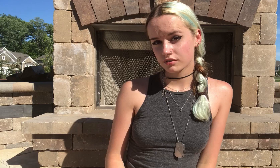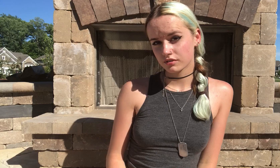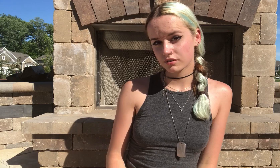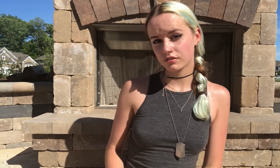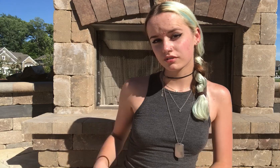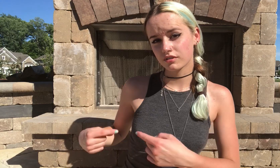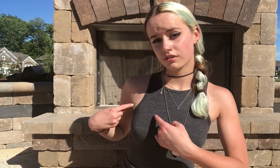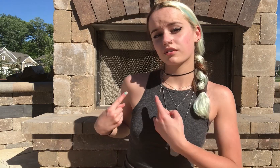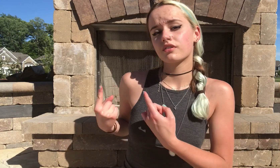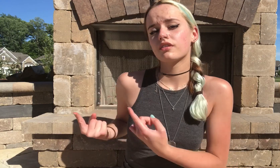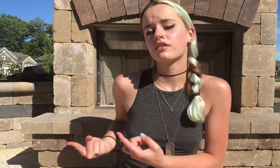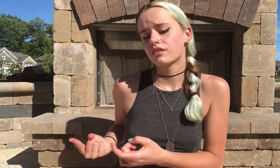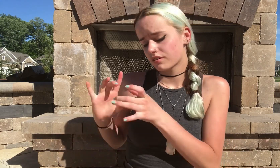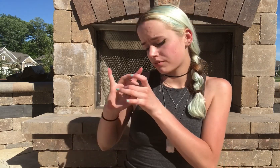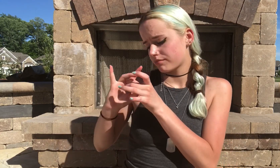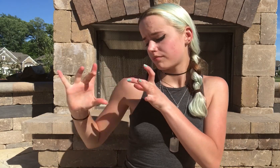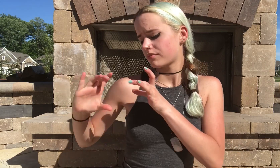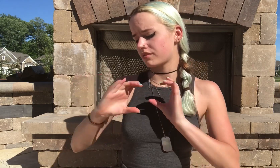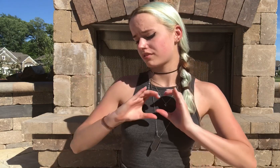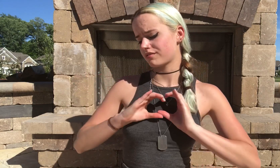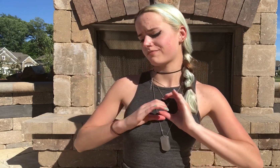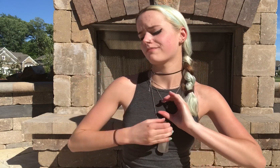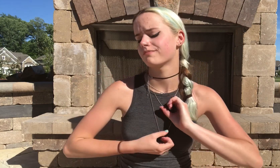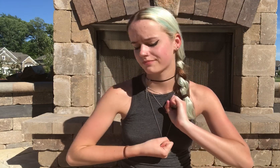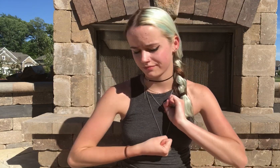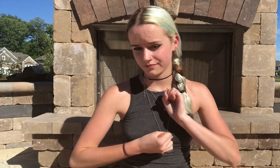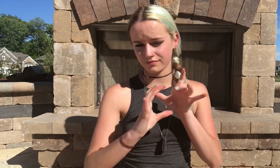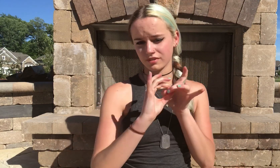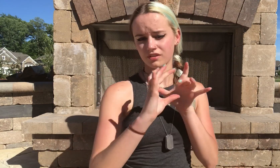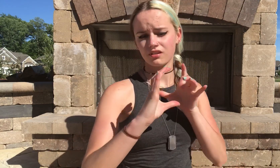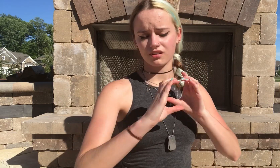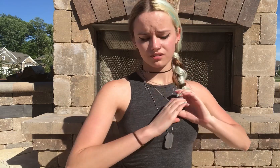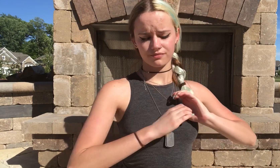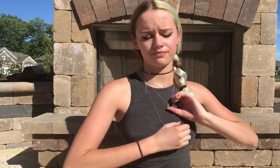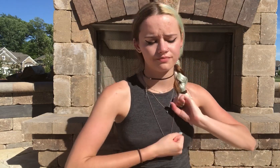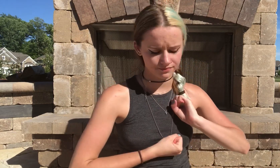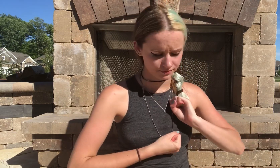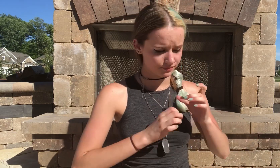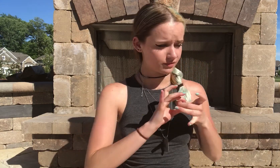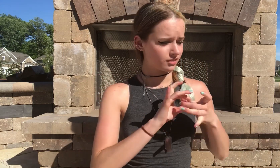Somehow I find myself always caught on the losing side